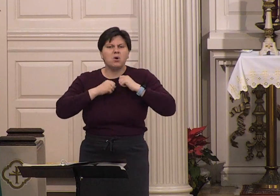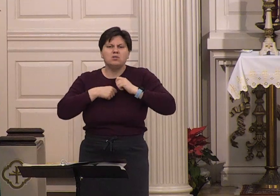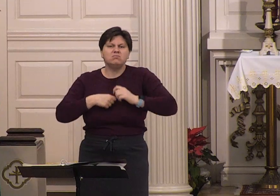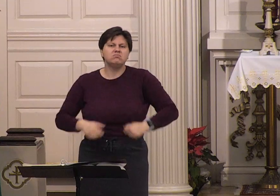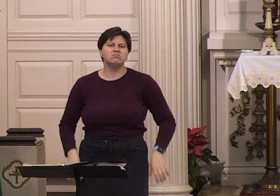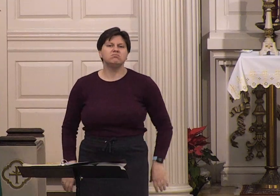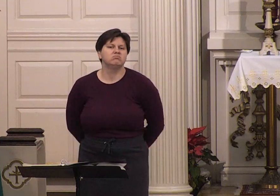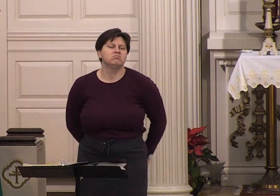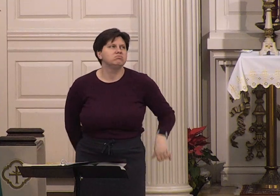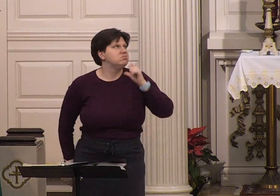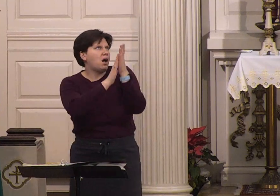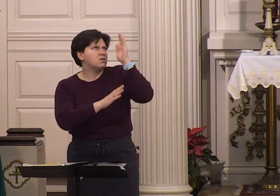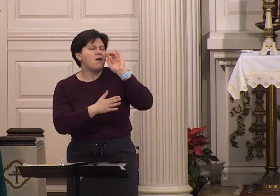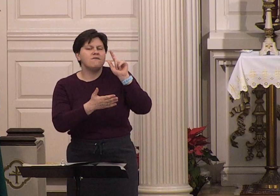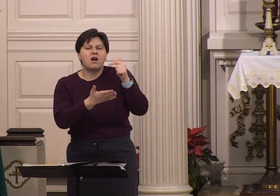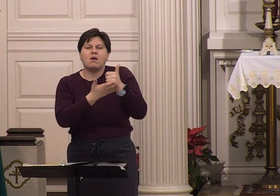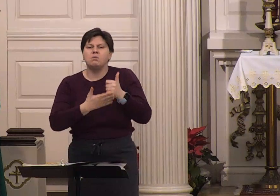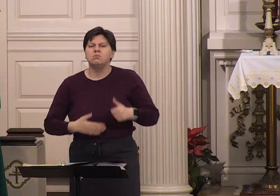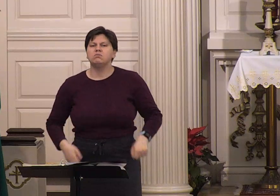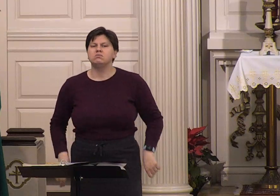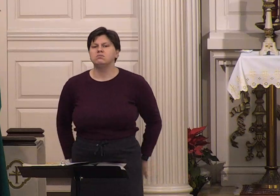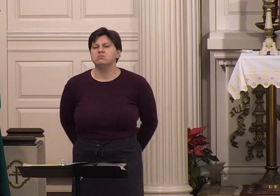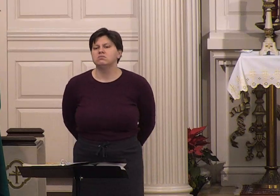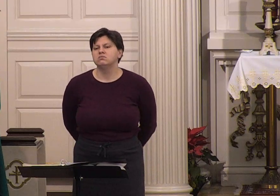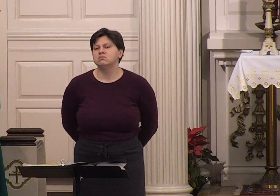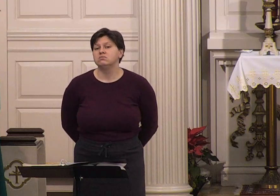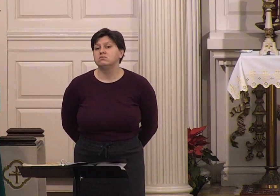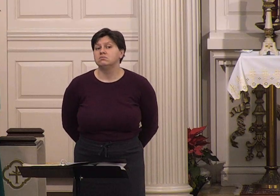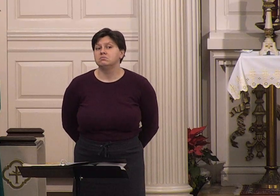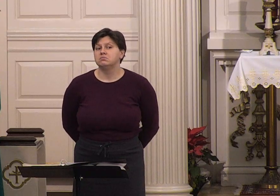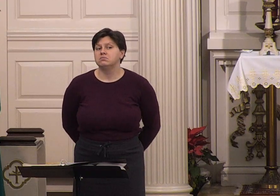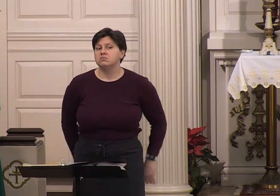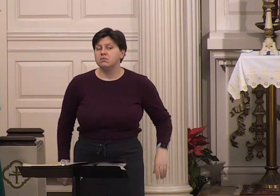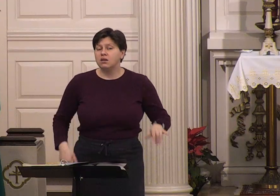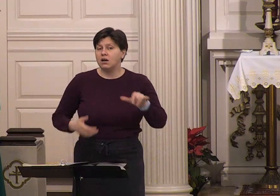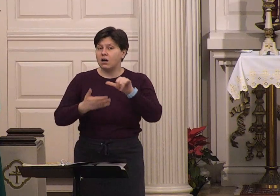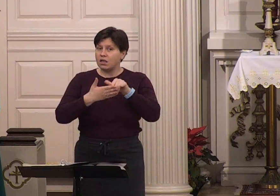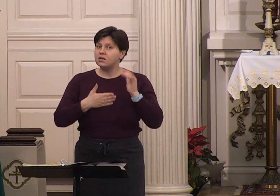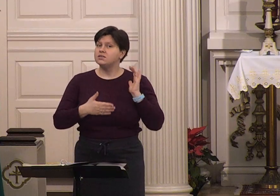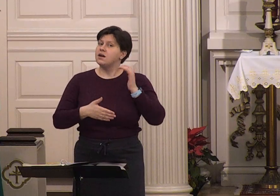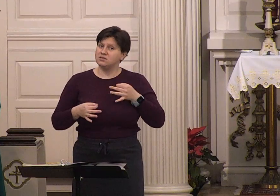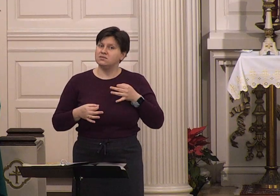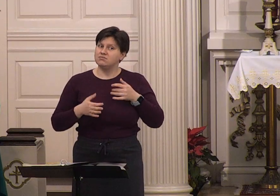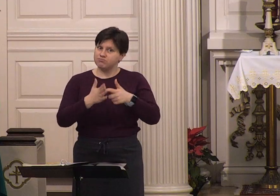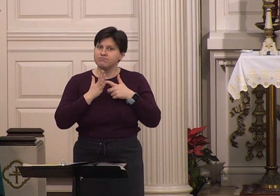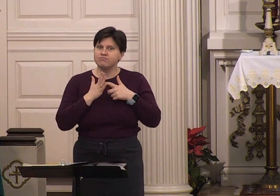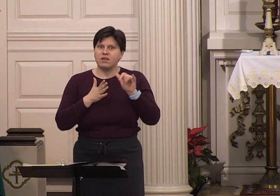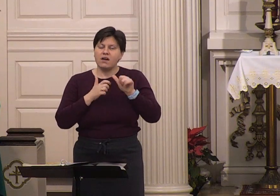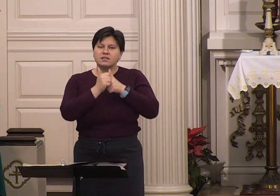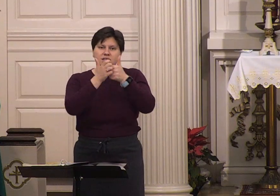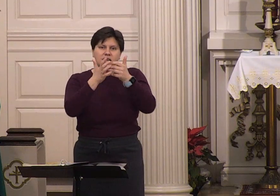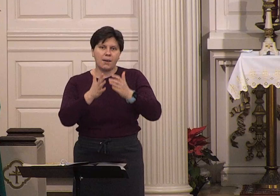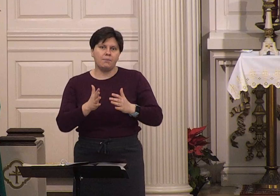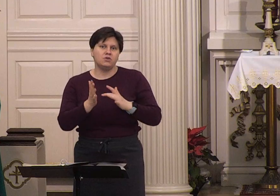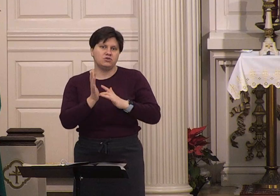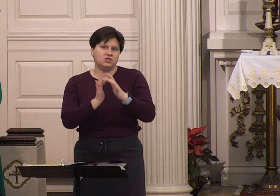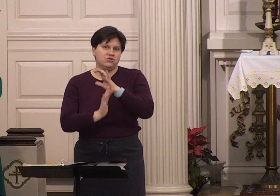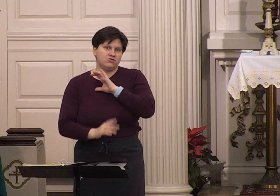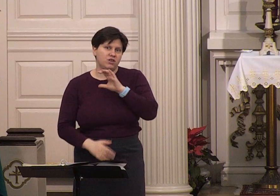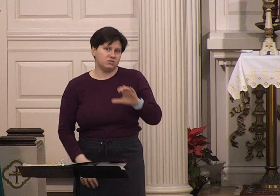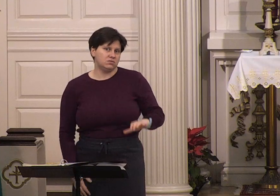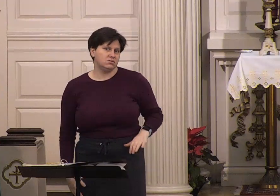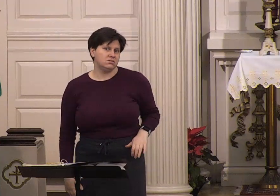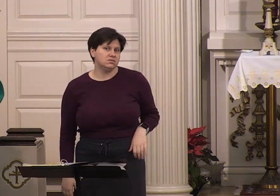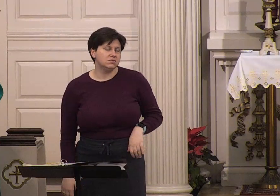ask God for any help. And these are decisions we have to make as disciples of Jesus Christ.